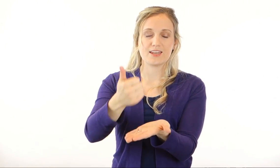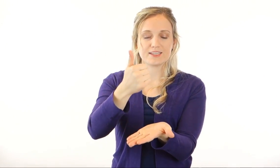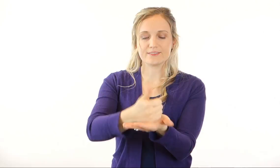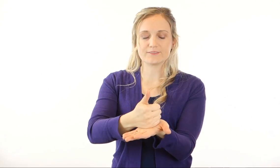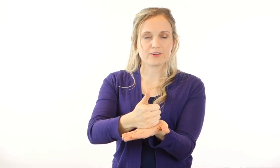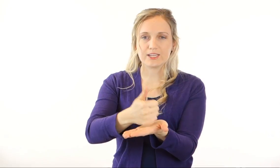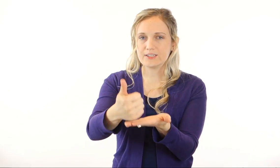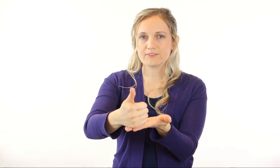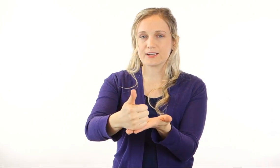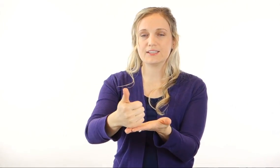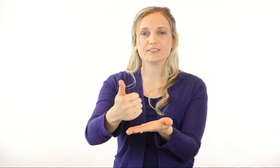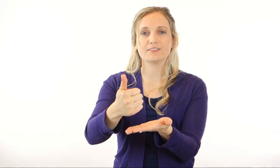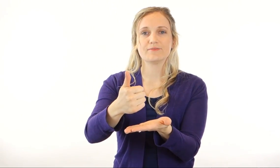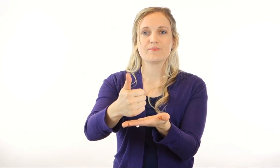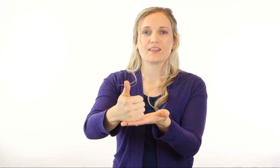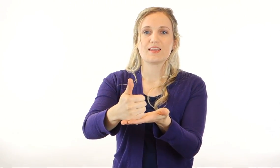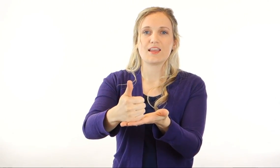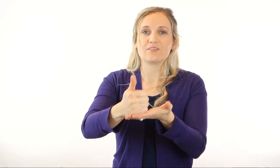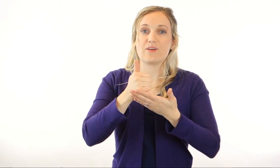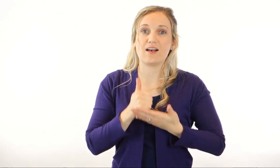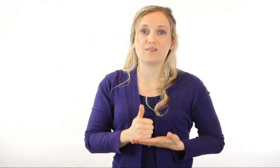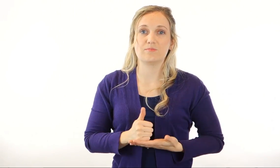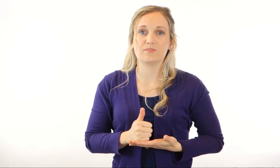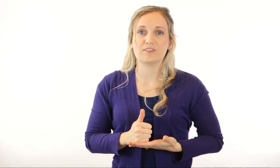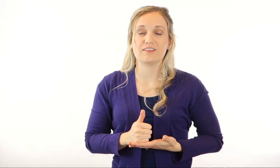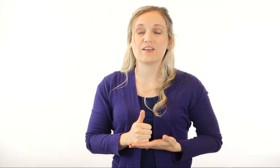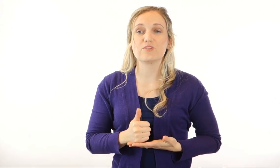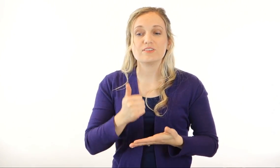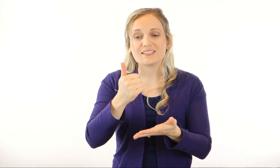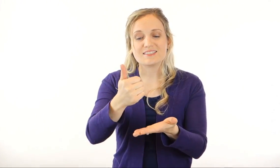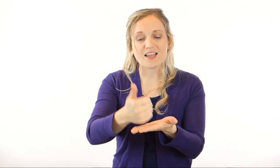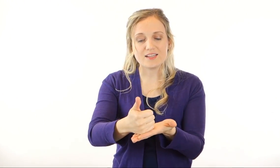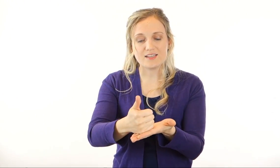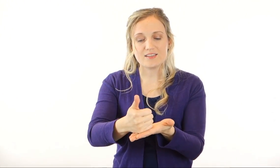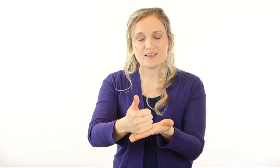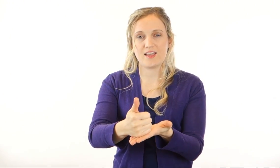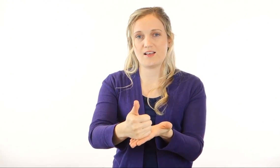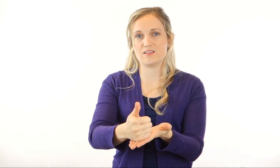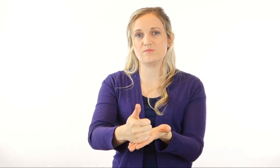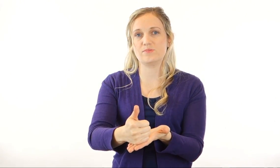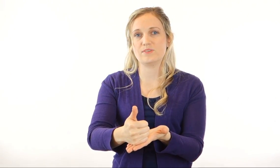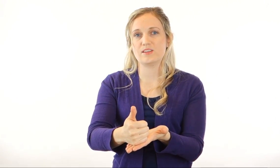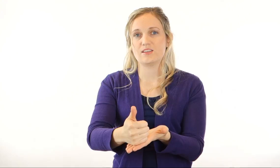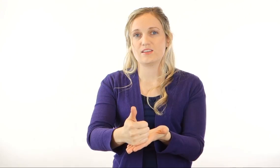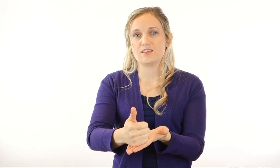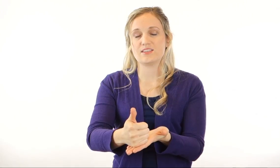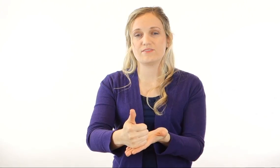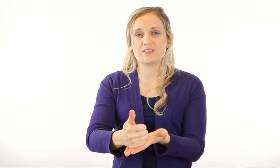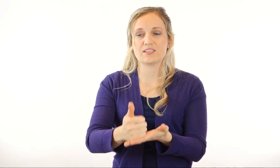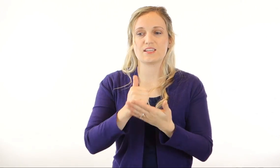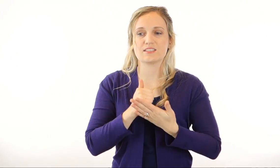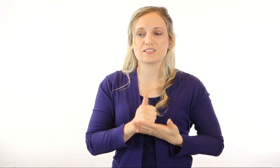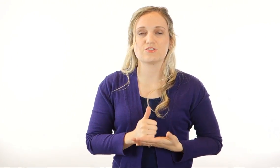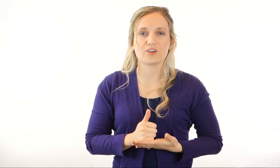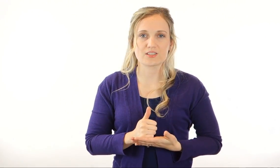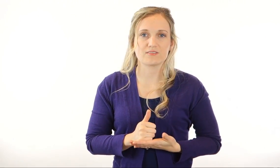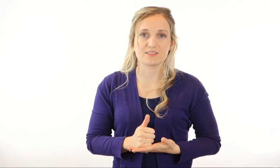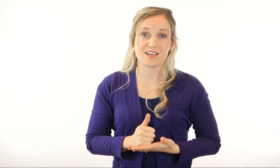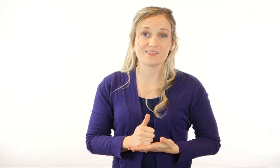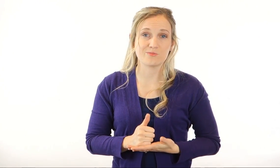it can go here, right here, and you help. Now the sign help is a fun sign because it's a directional sign as